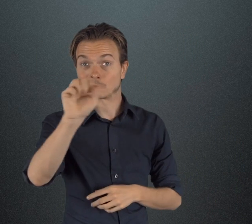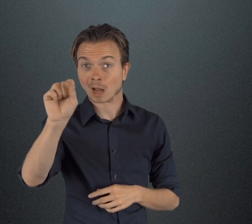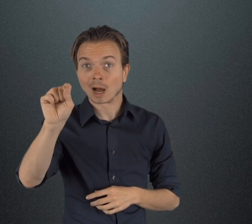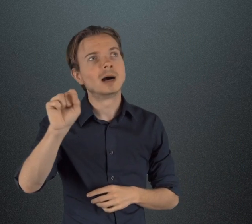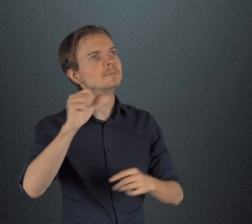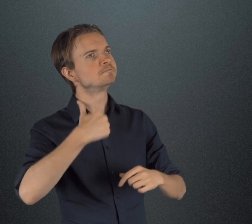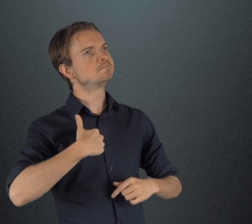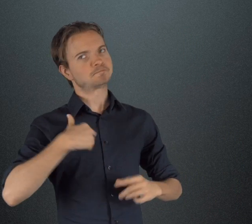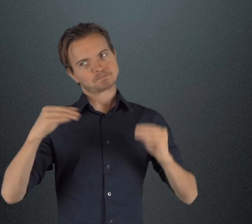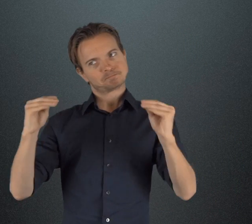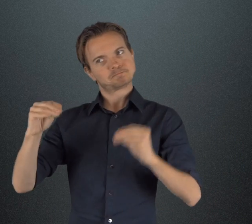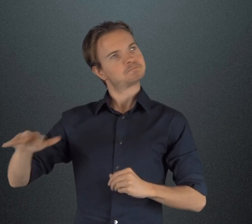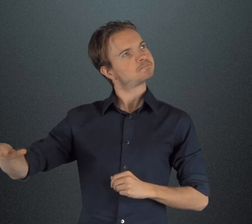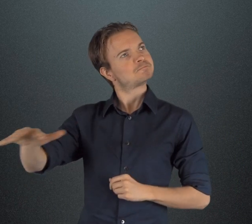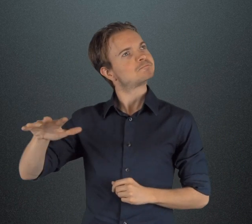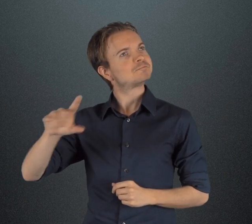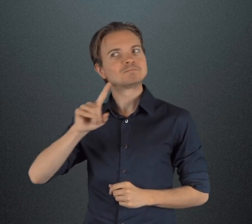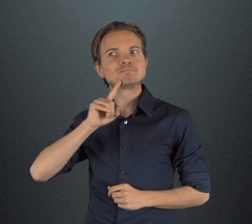Sign Language, Total Communication.